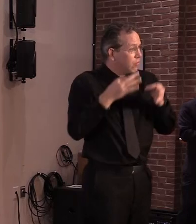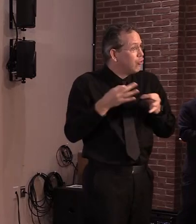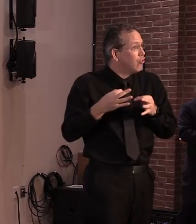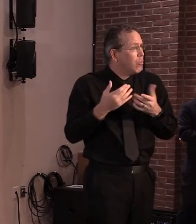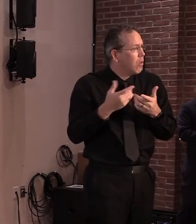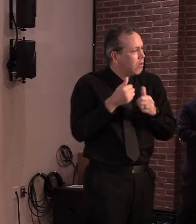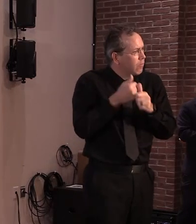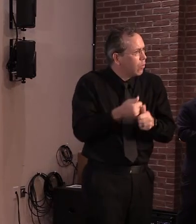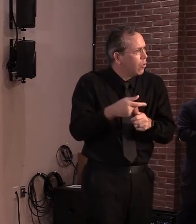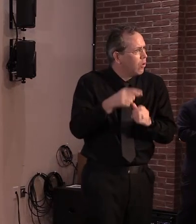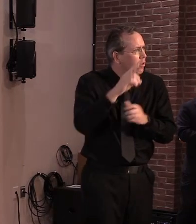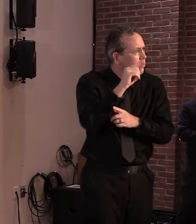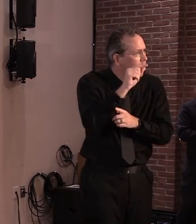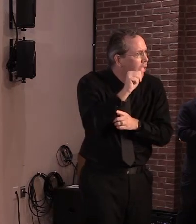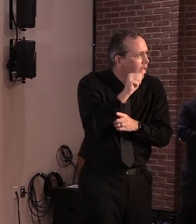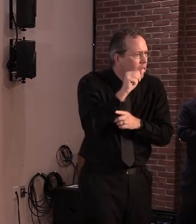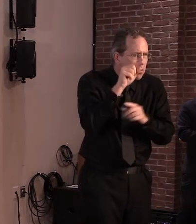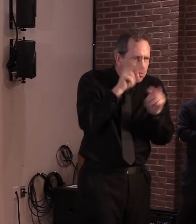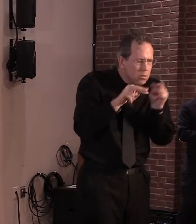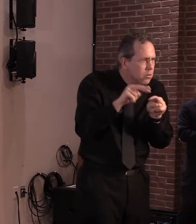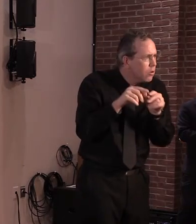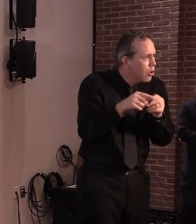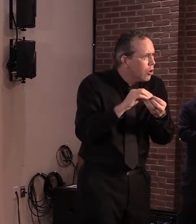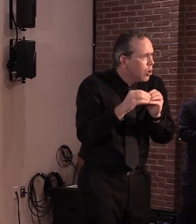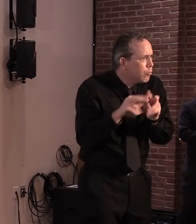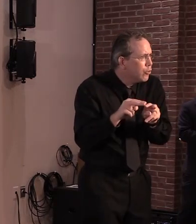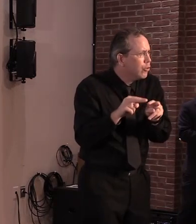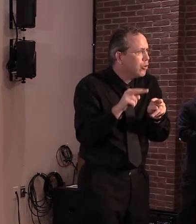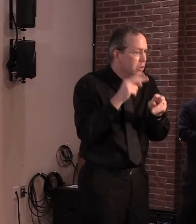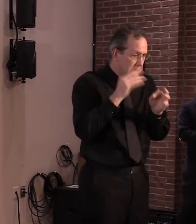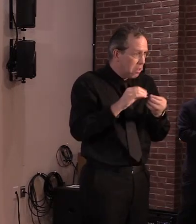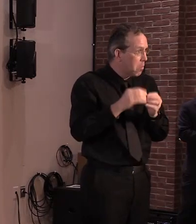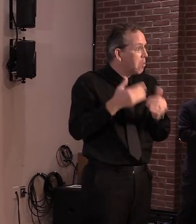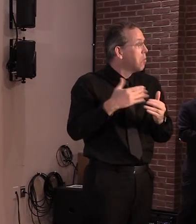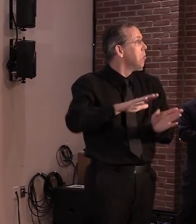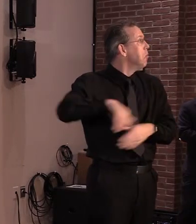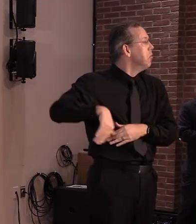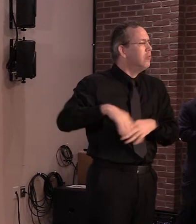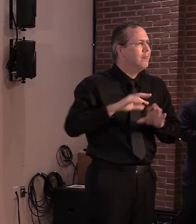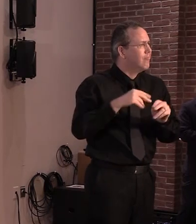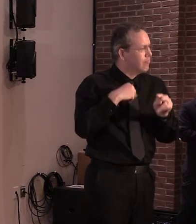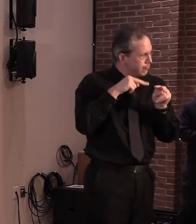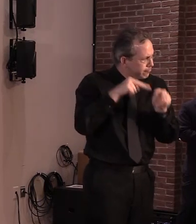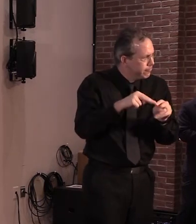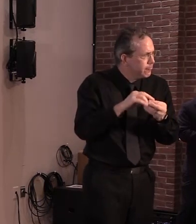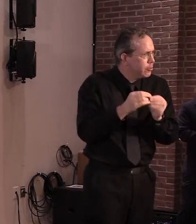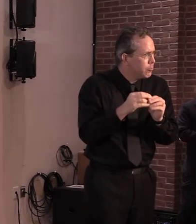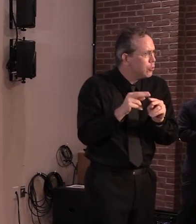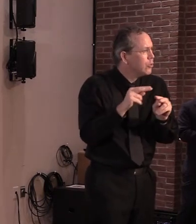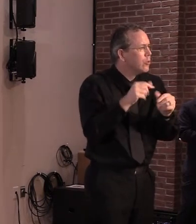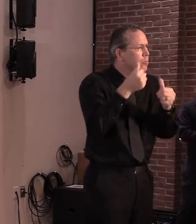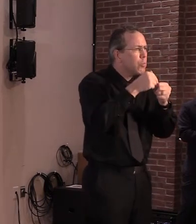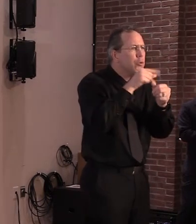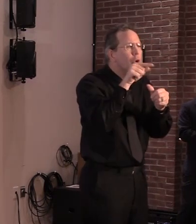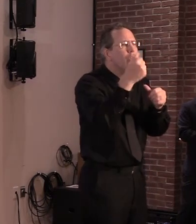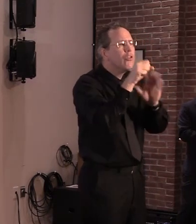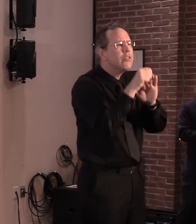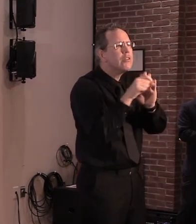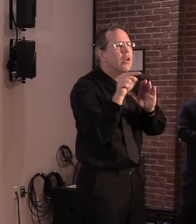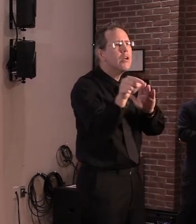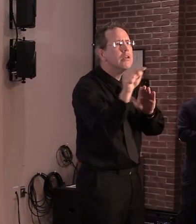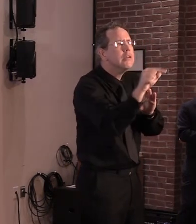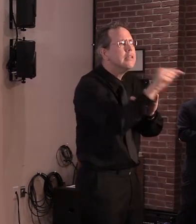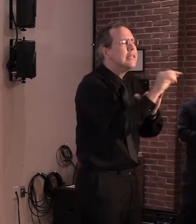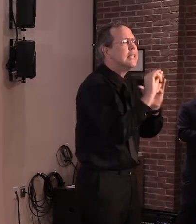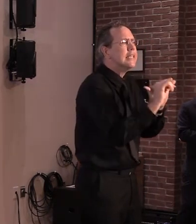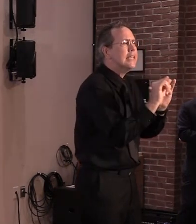numbers in a vacuum. We have to consider other states and the ripple effect behind every reopening. This